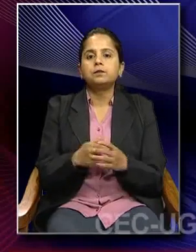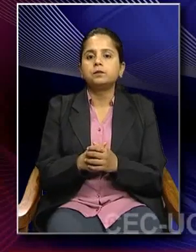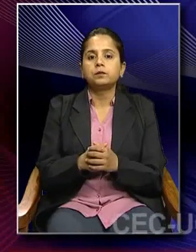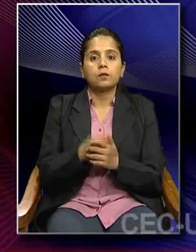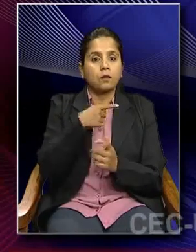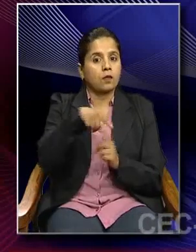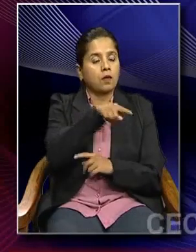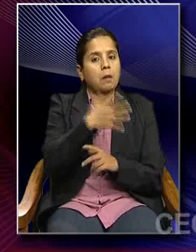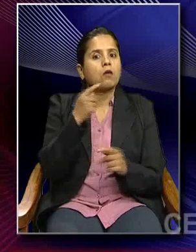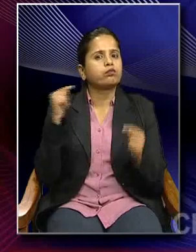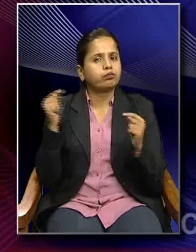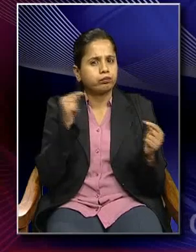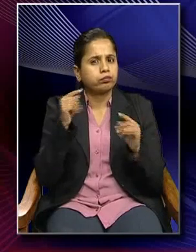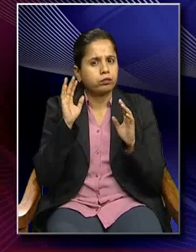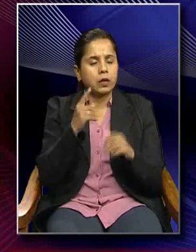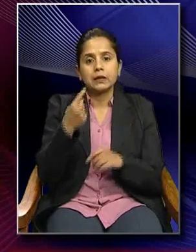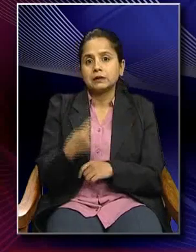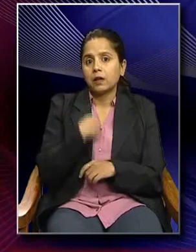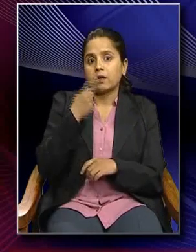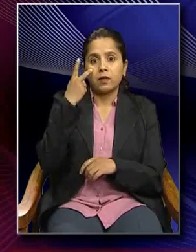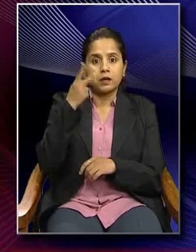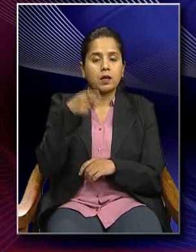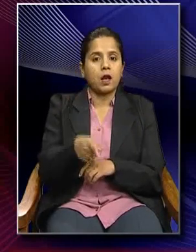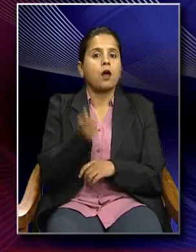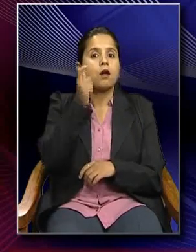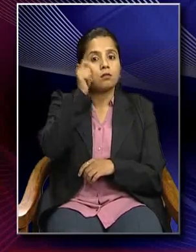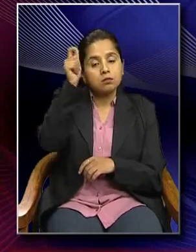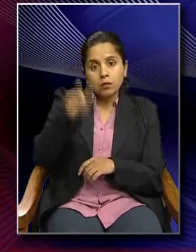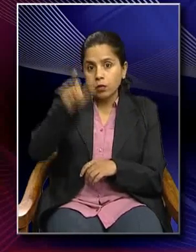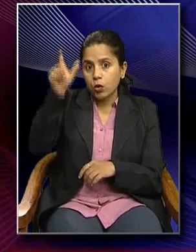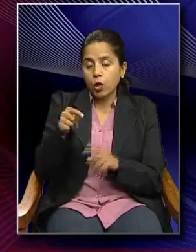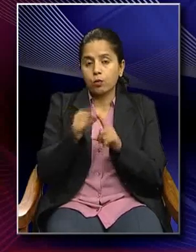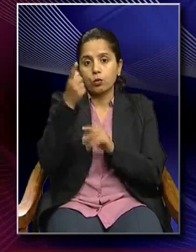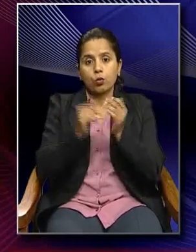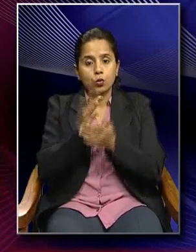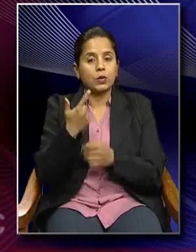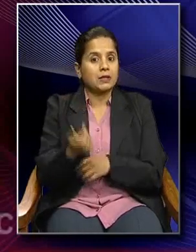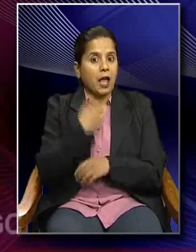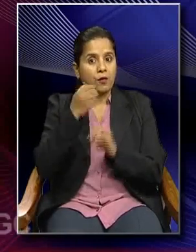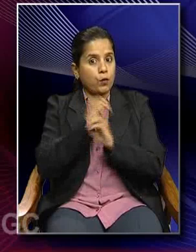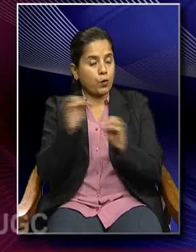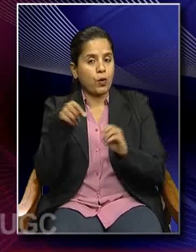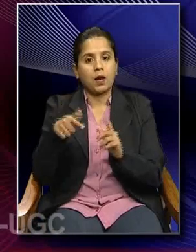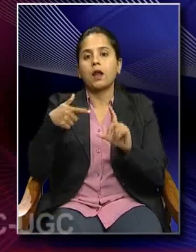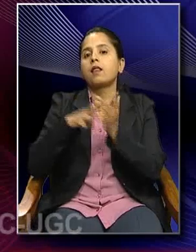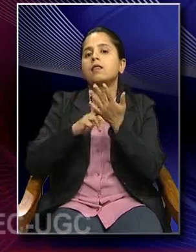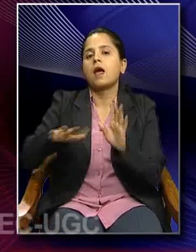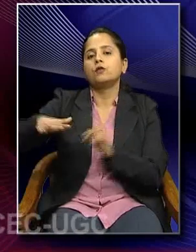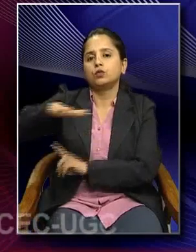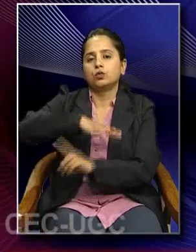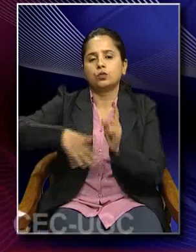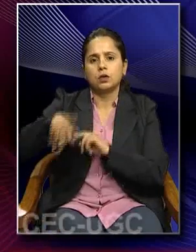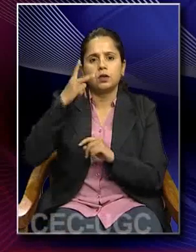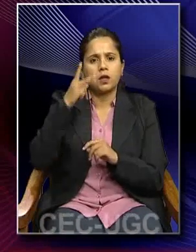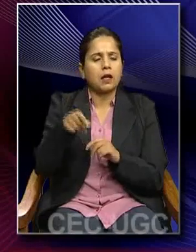It argues that the self, which is the Purush, and the non-self, which is the Prakriti, are